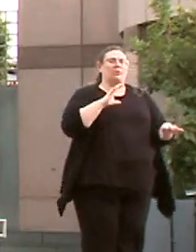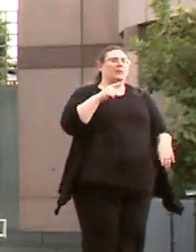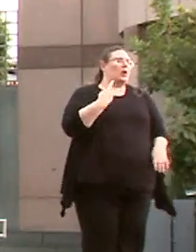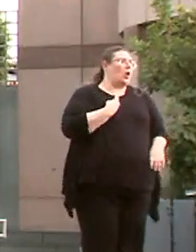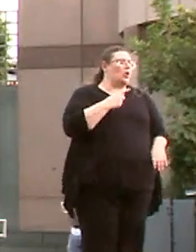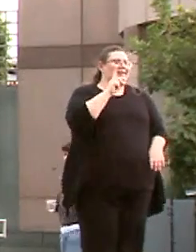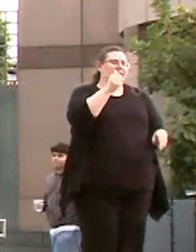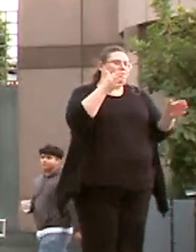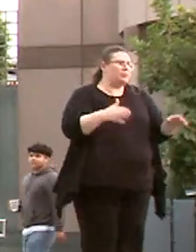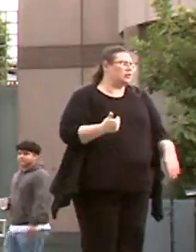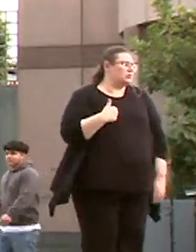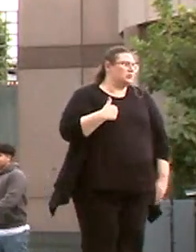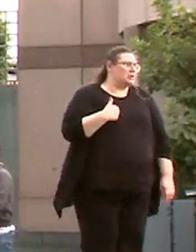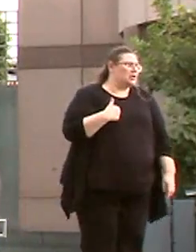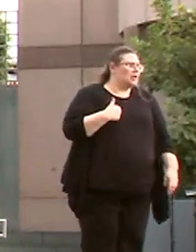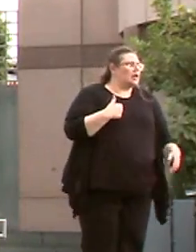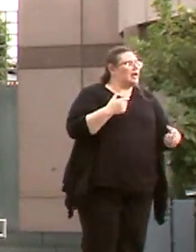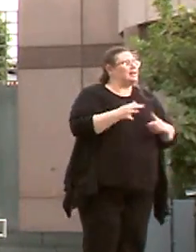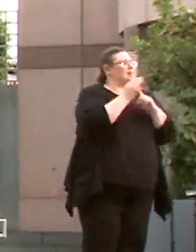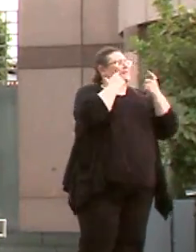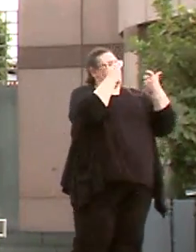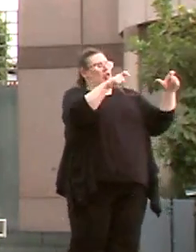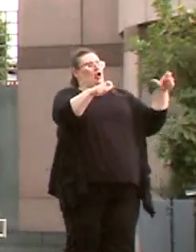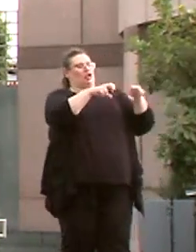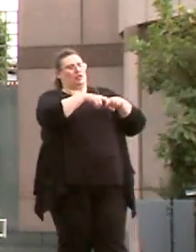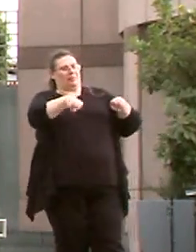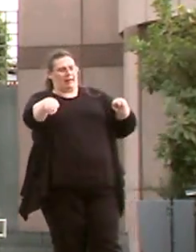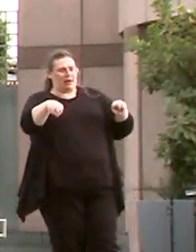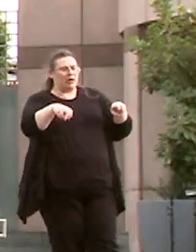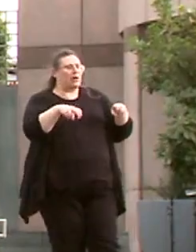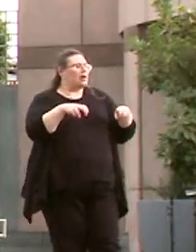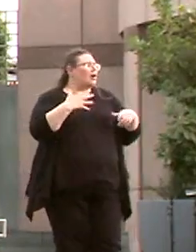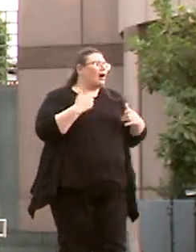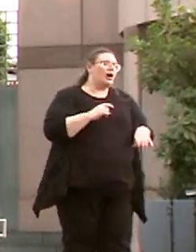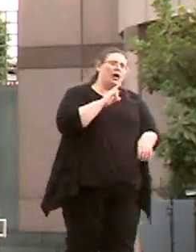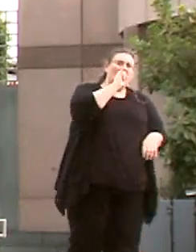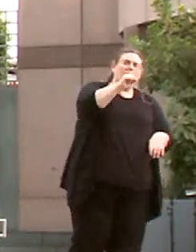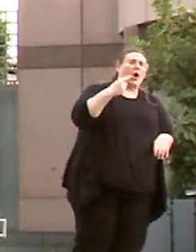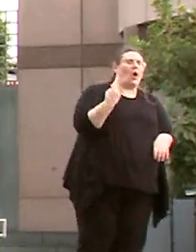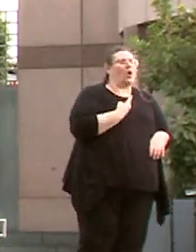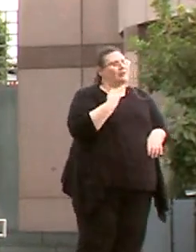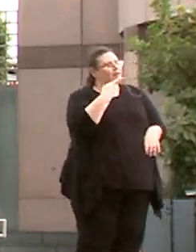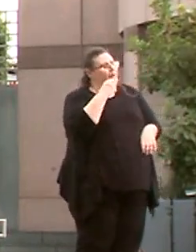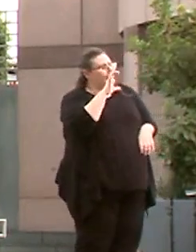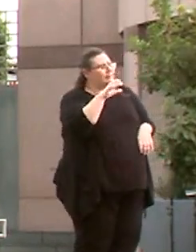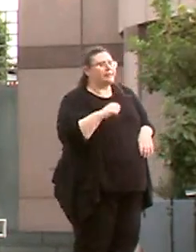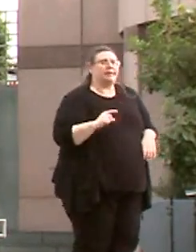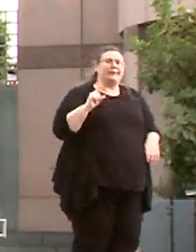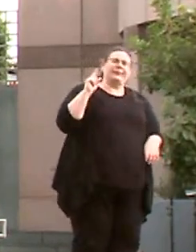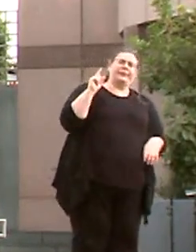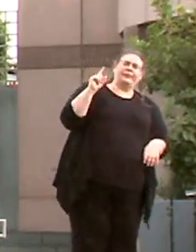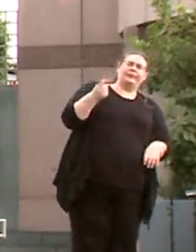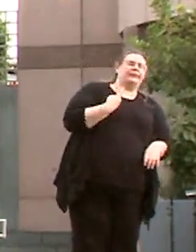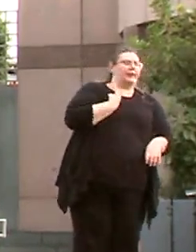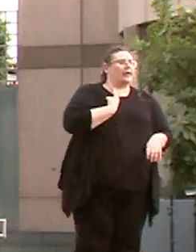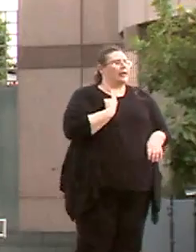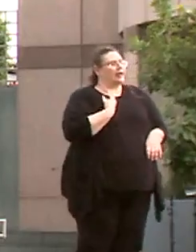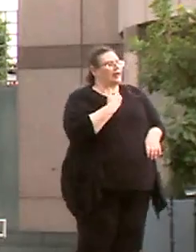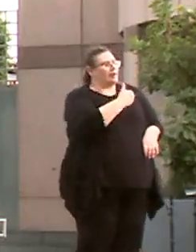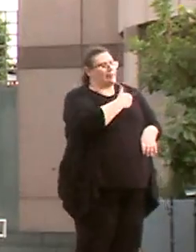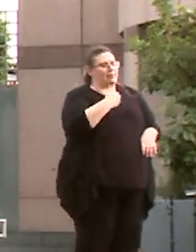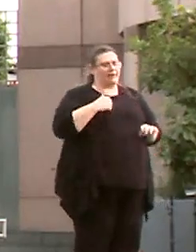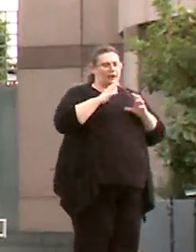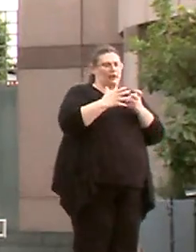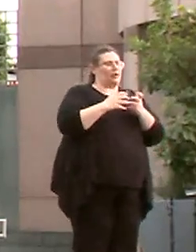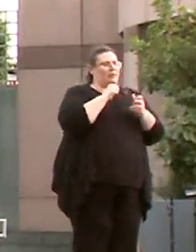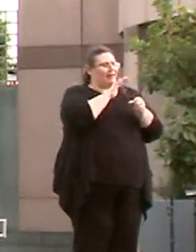person here, especially if it's a bigger, larger panel. I don't want to be the only person of color or the only member of an